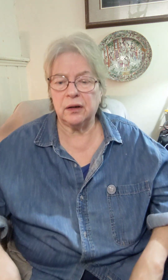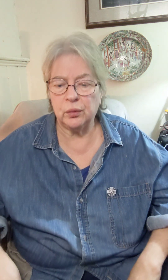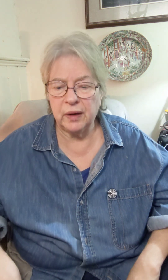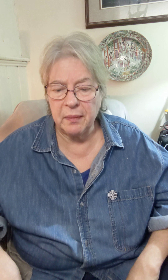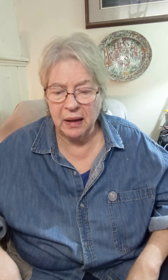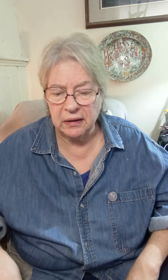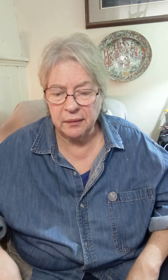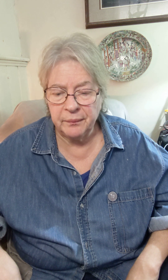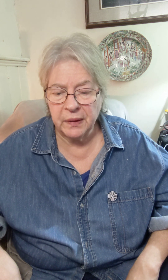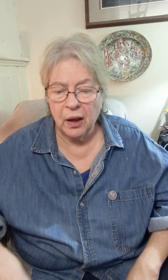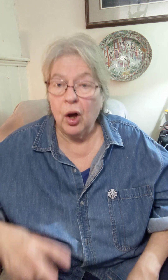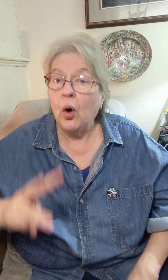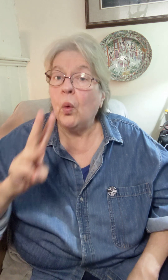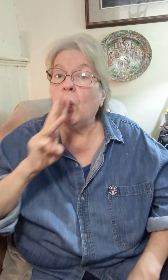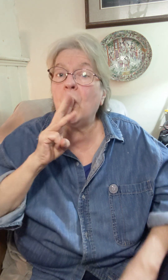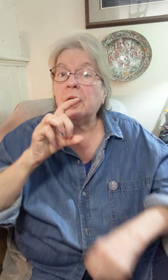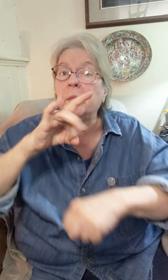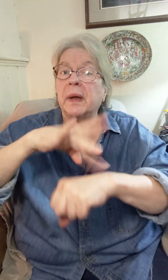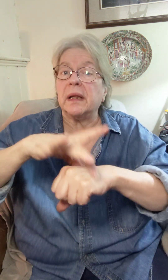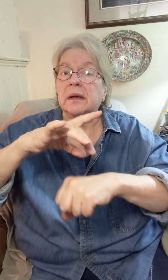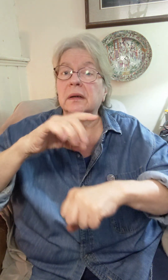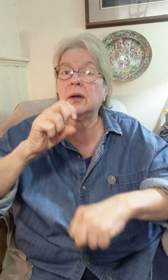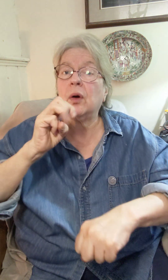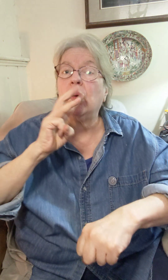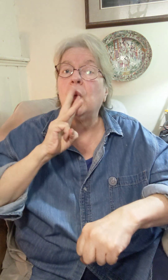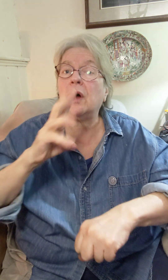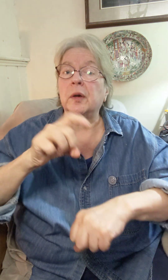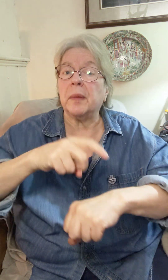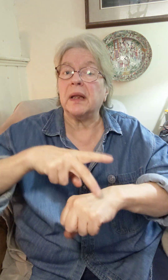you would a melon. Watermelon, watermelon,